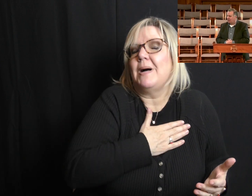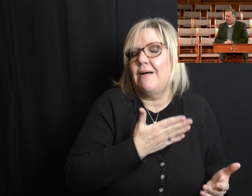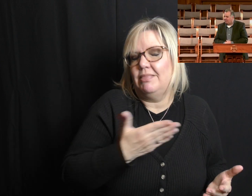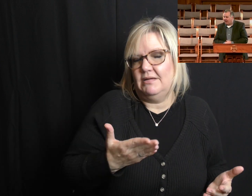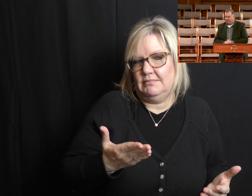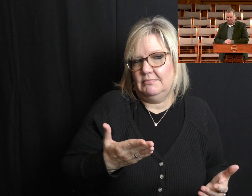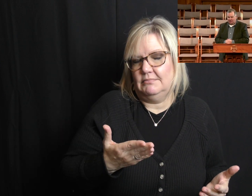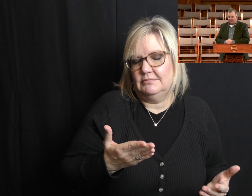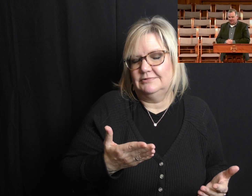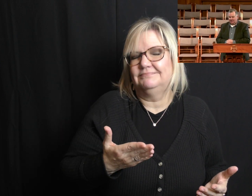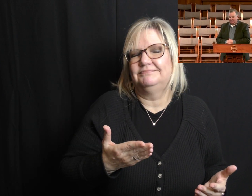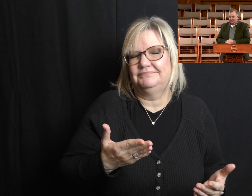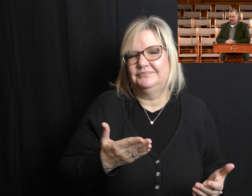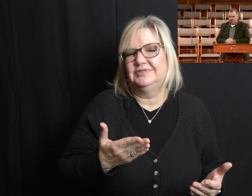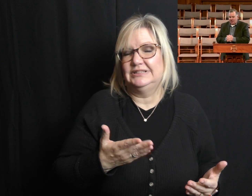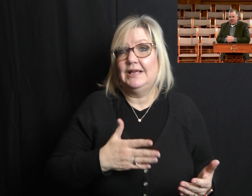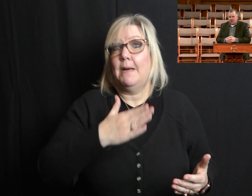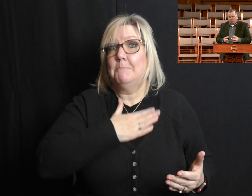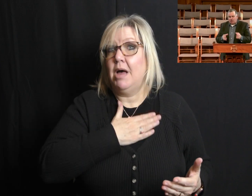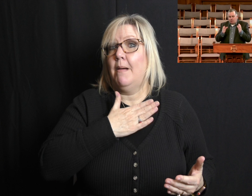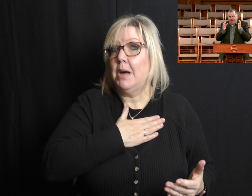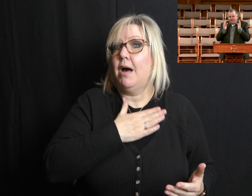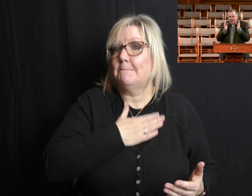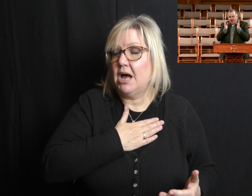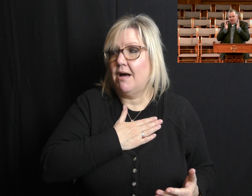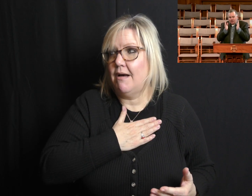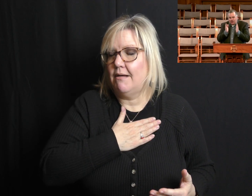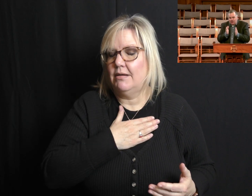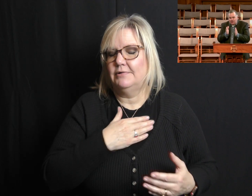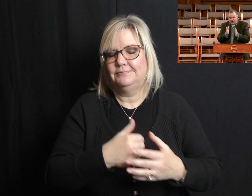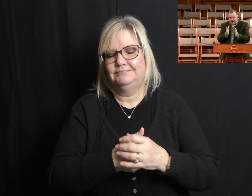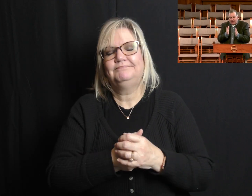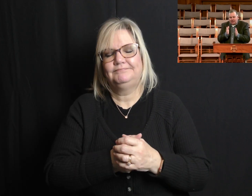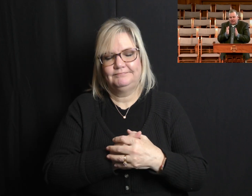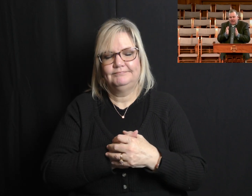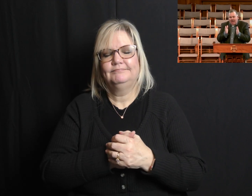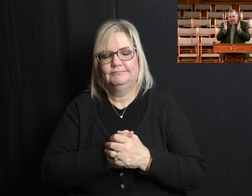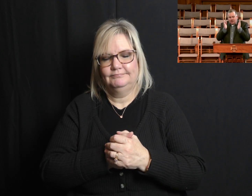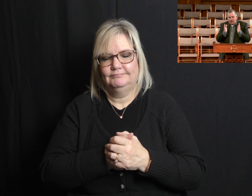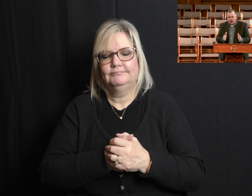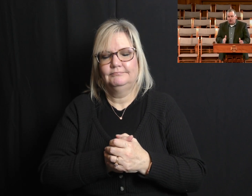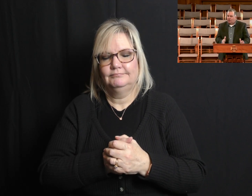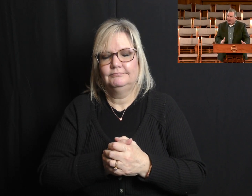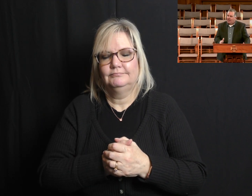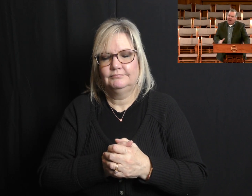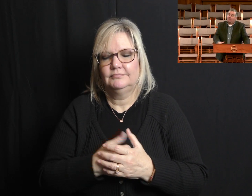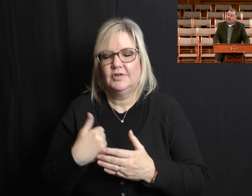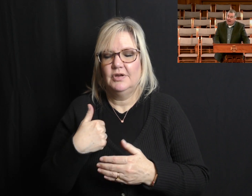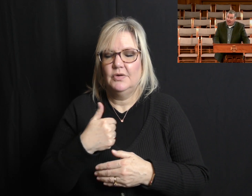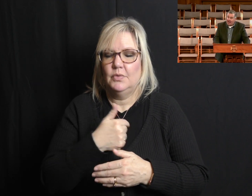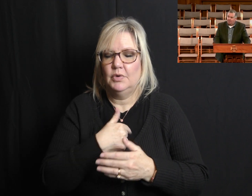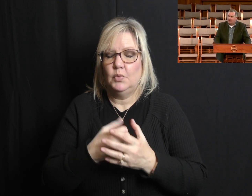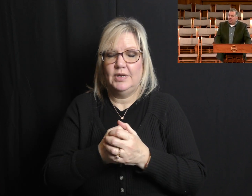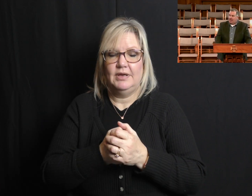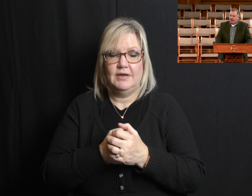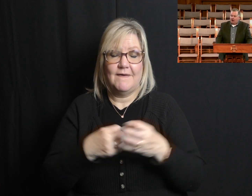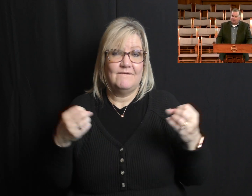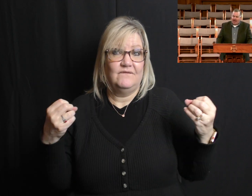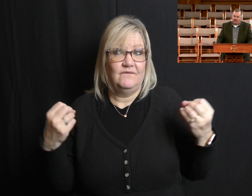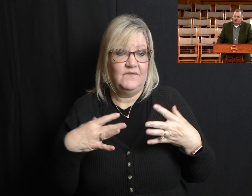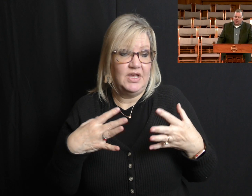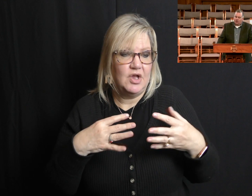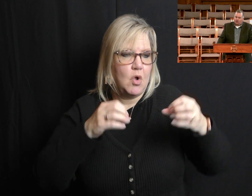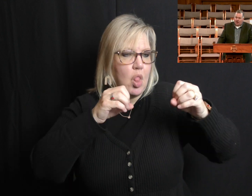He'd have just been a great Baptist. You see, when we fear losing and using our time and